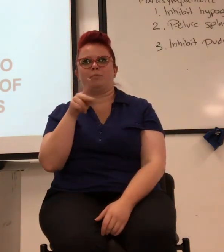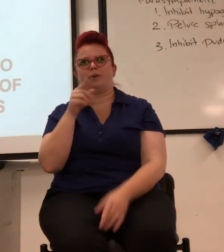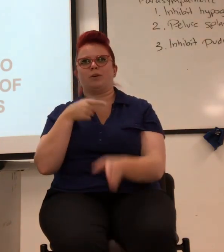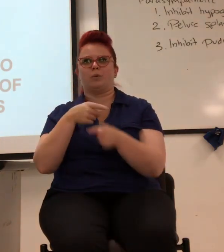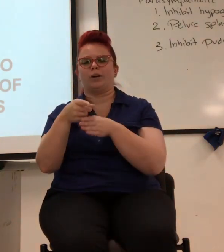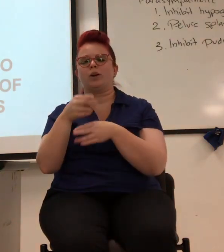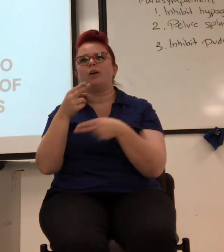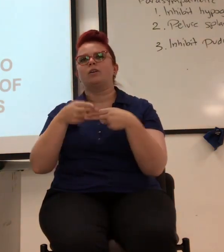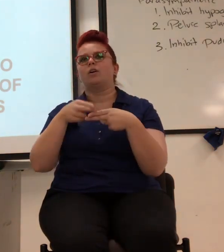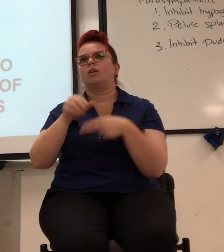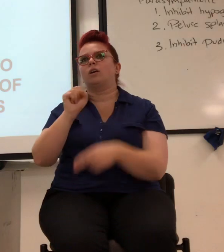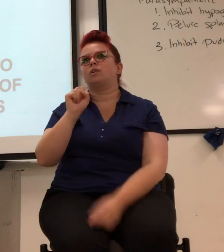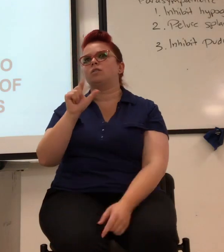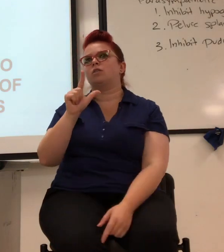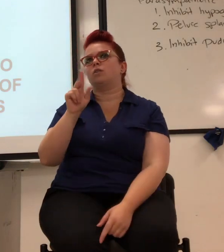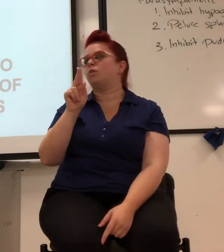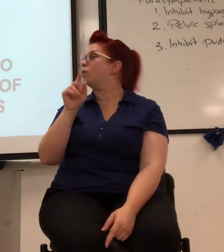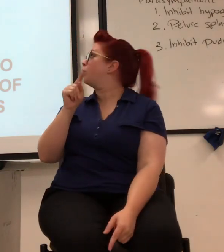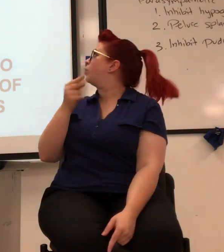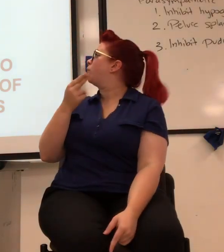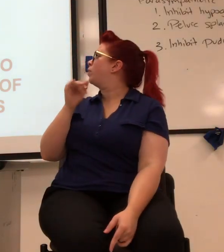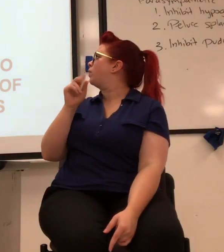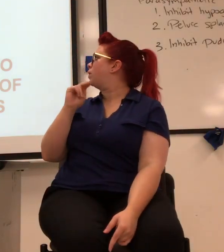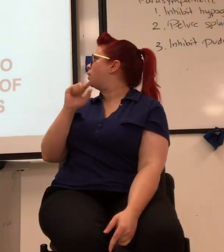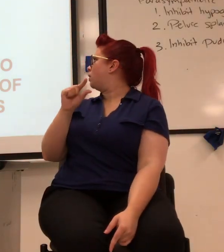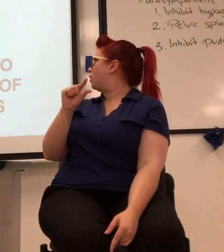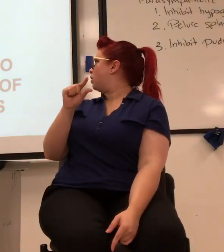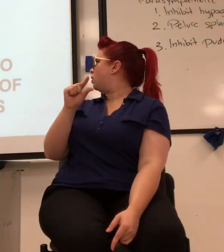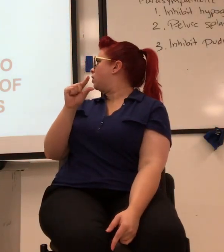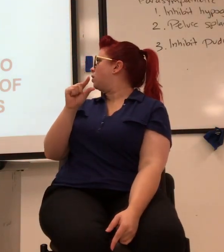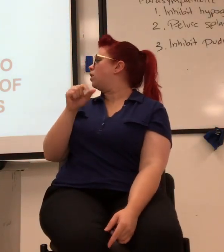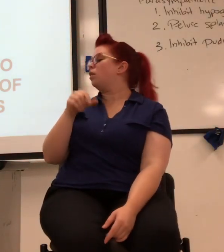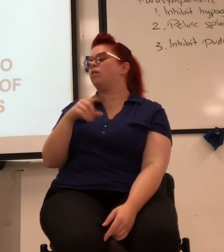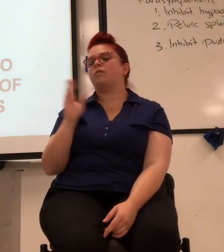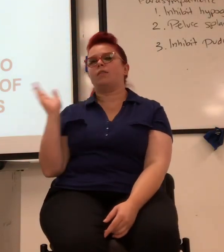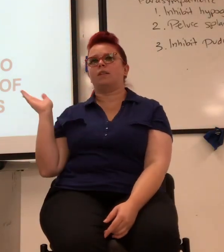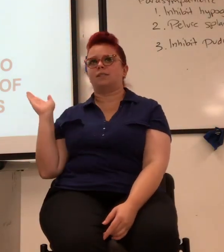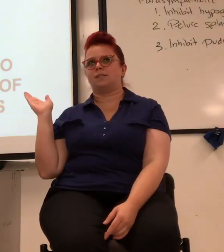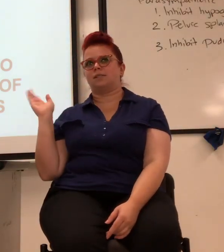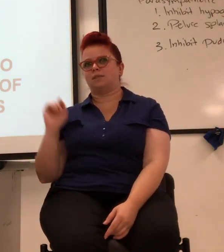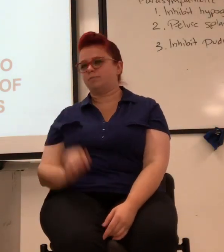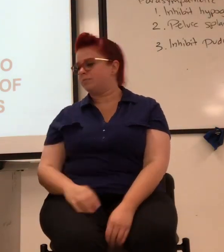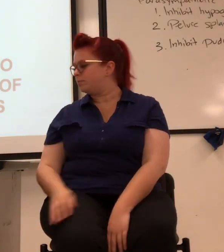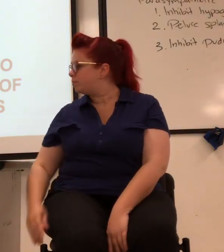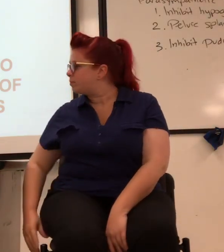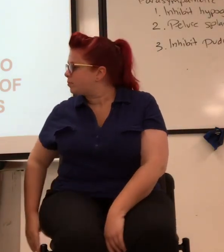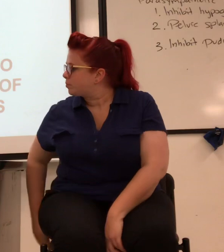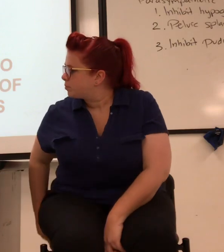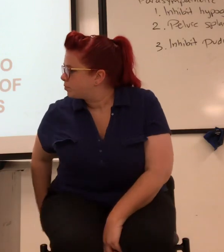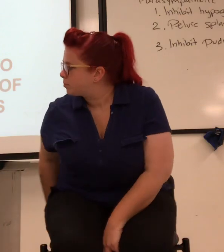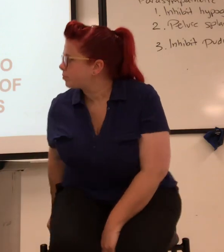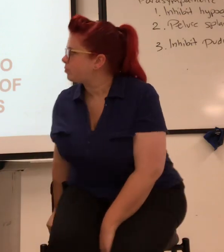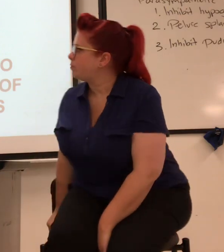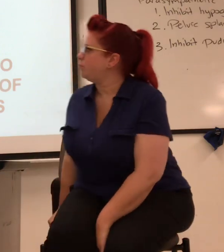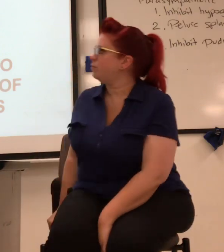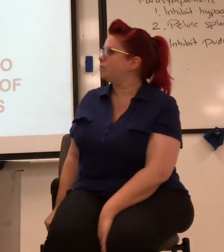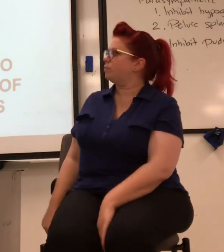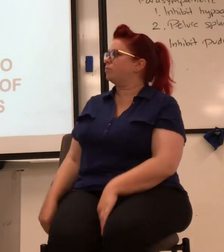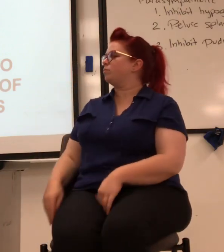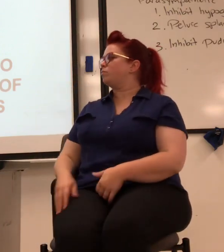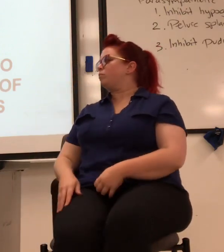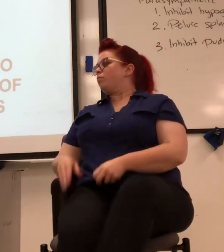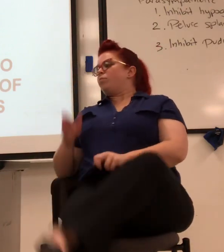So, I mean, I think what's hard about that is trying to remember all the names of the nerves. Hypogastric, pelvic splanchnic, what does